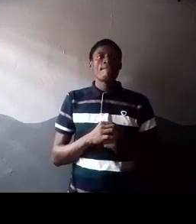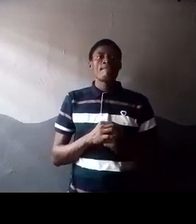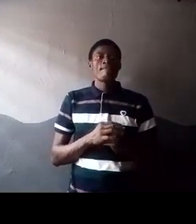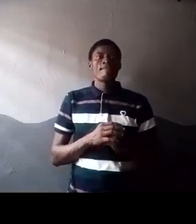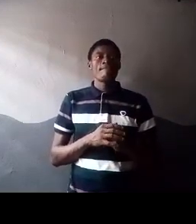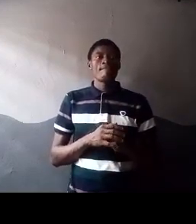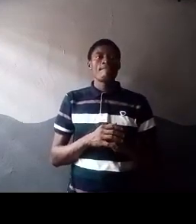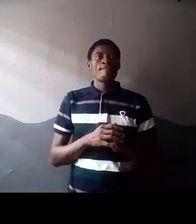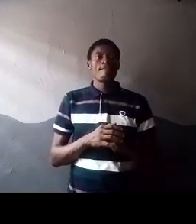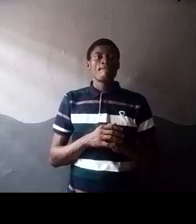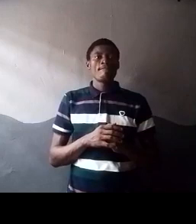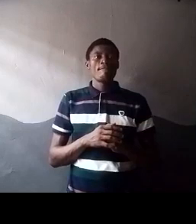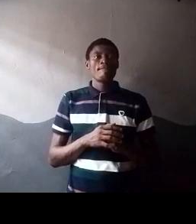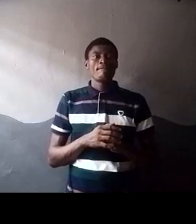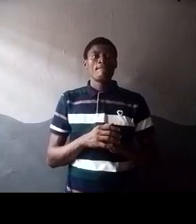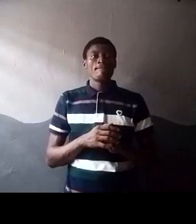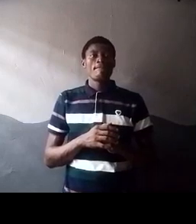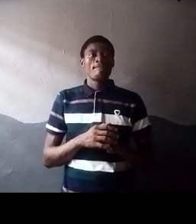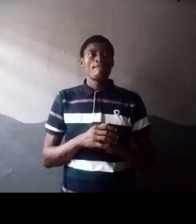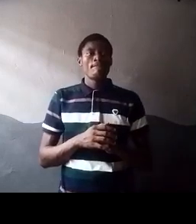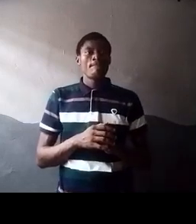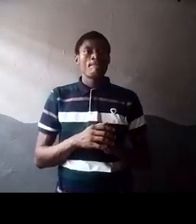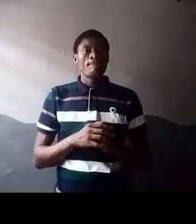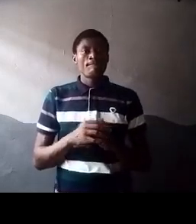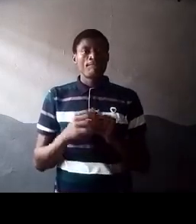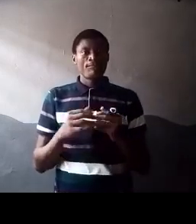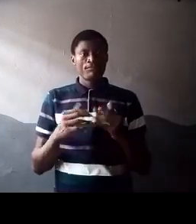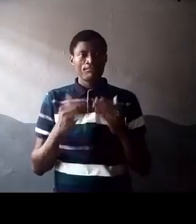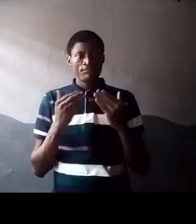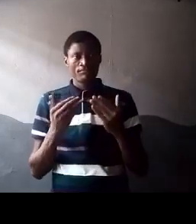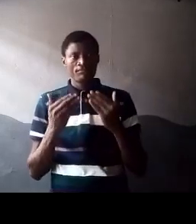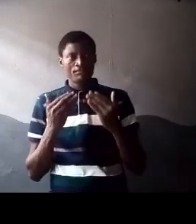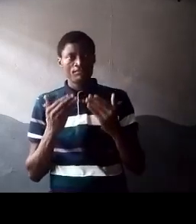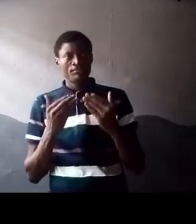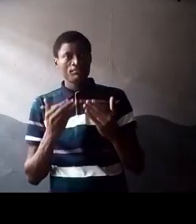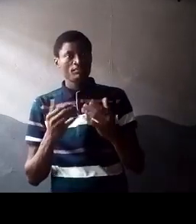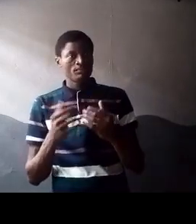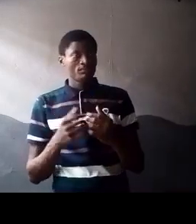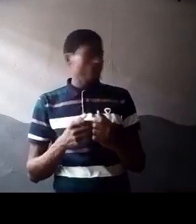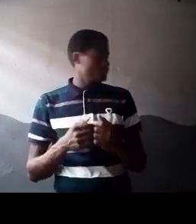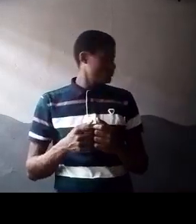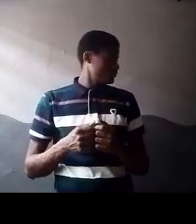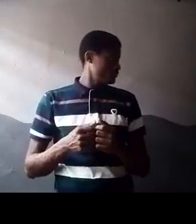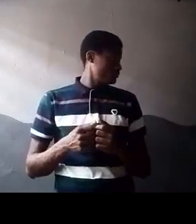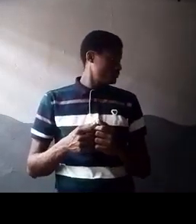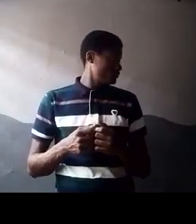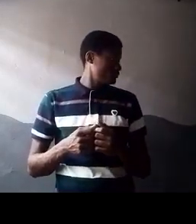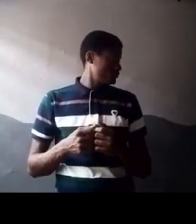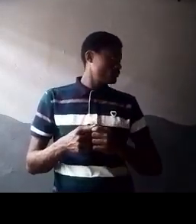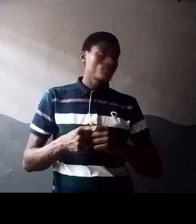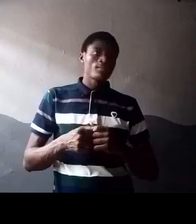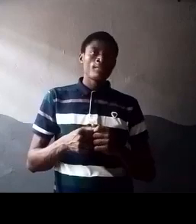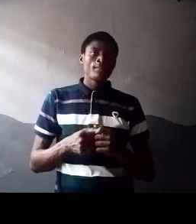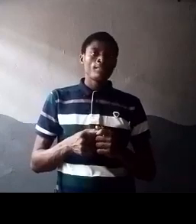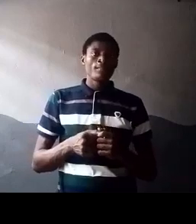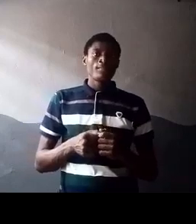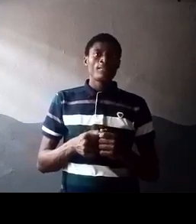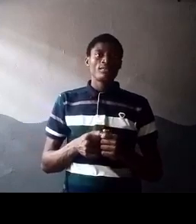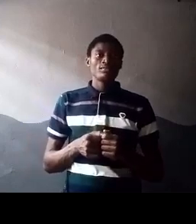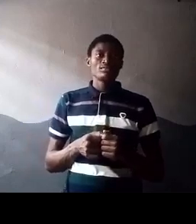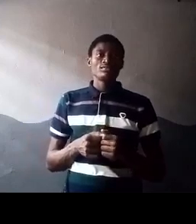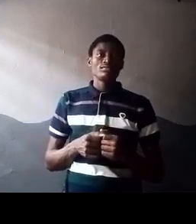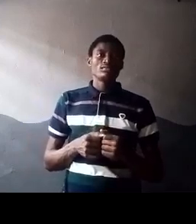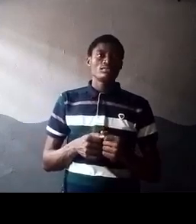Although the network was not very good, but I'm sure they succeeded in reaching out to people with maybe